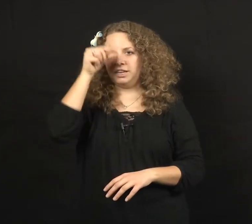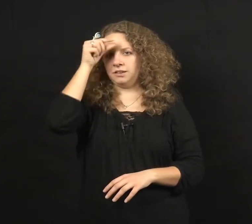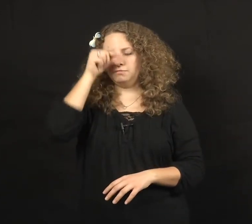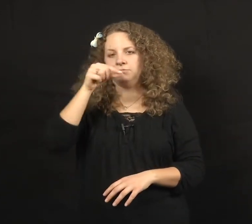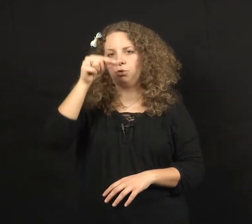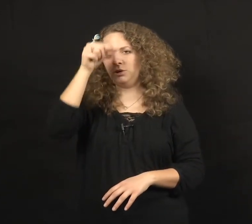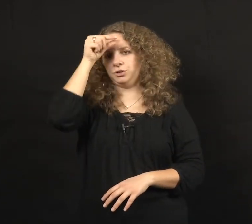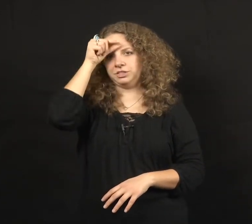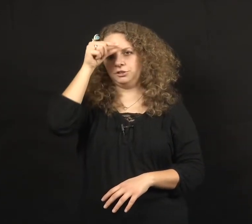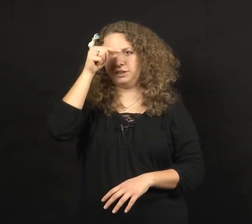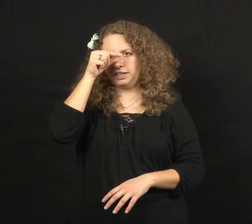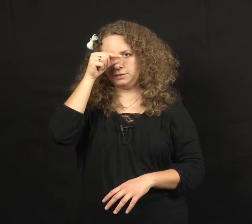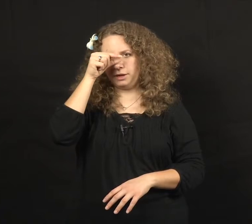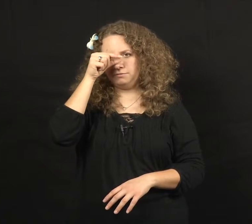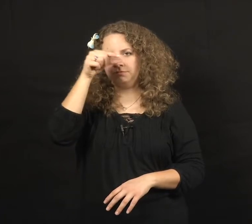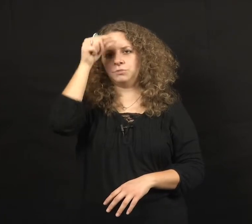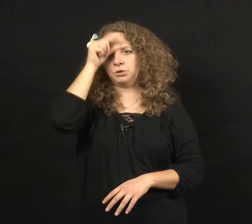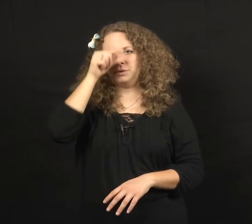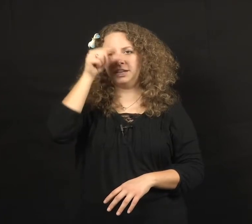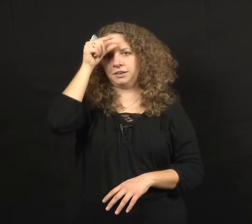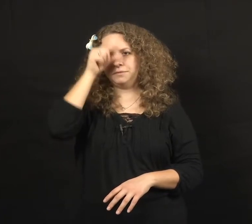Greek, or you'll see Greek as well. Greek.